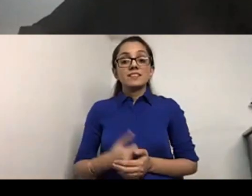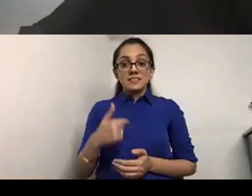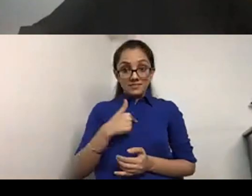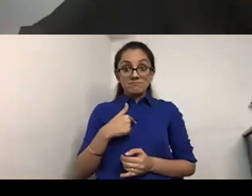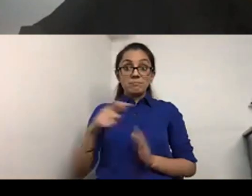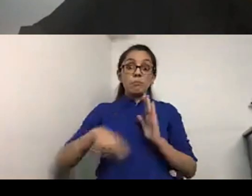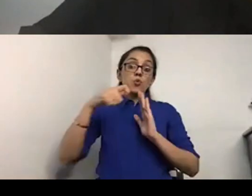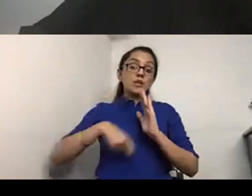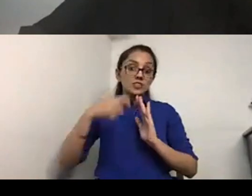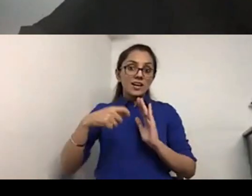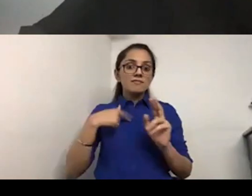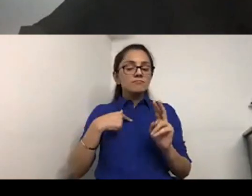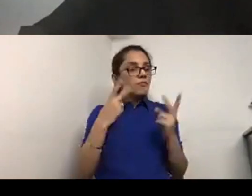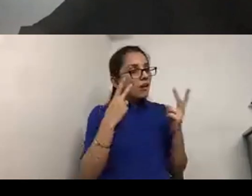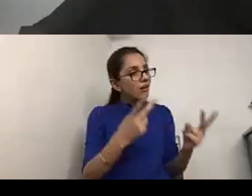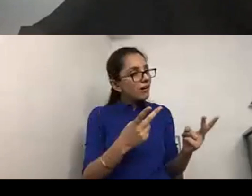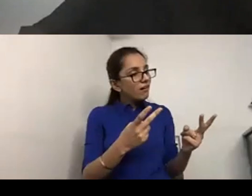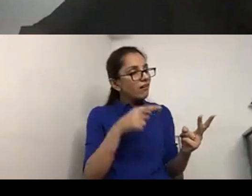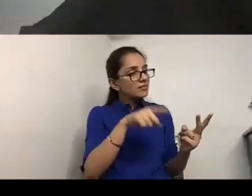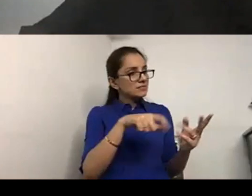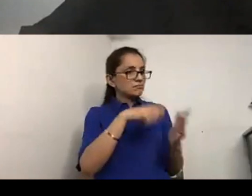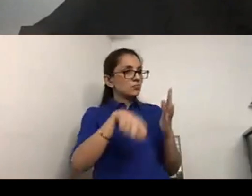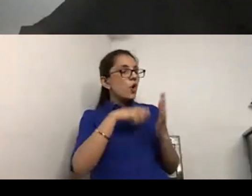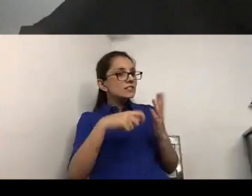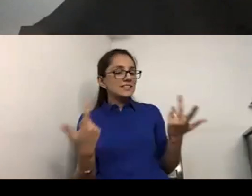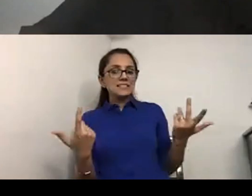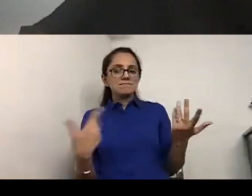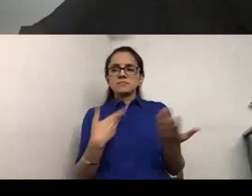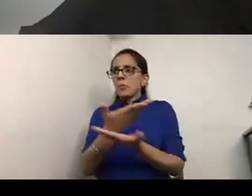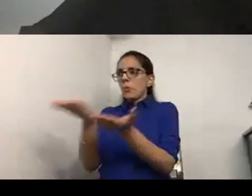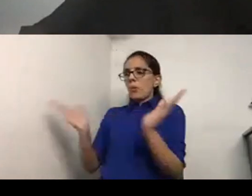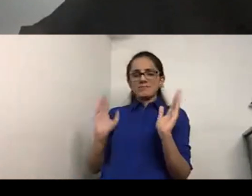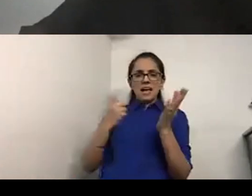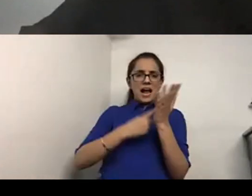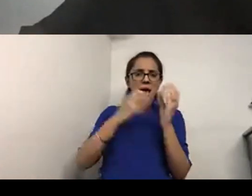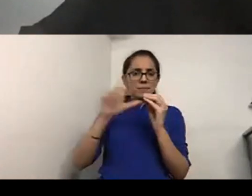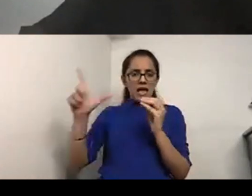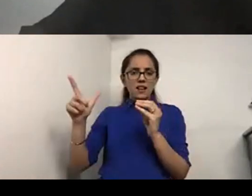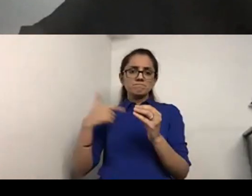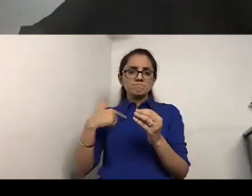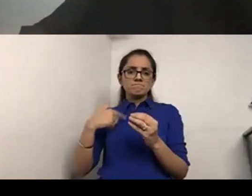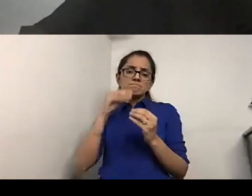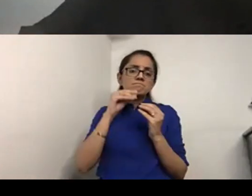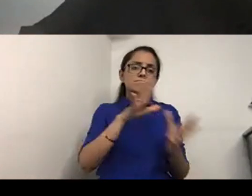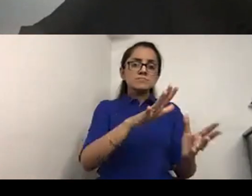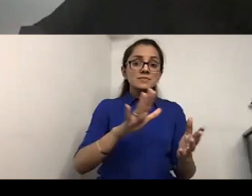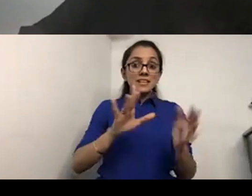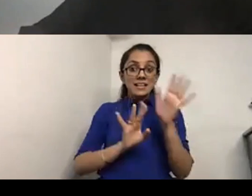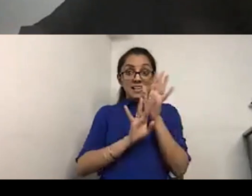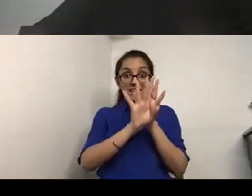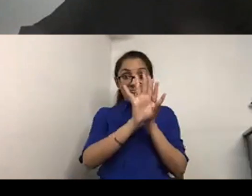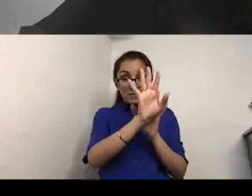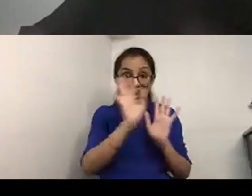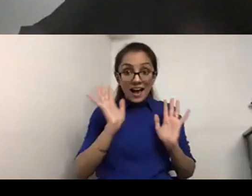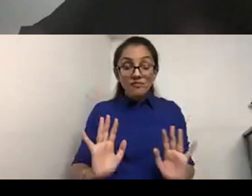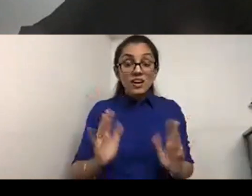is a project that we look at, and I have to speak for everybody in our teams, that when Here a Million comes, or when